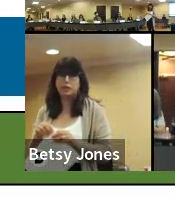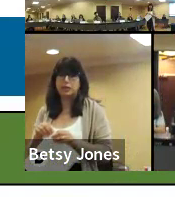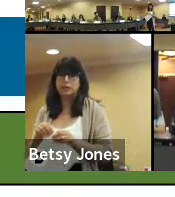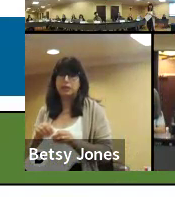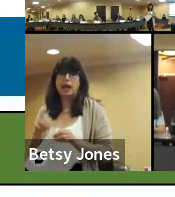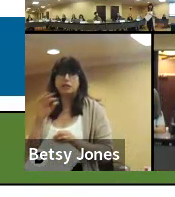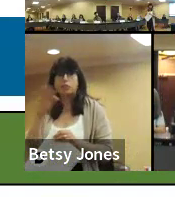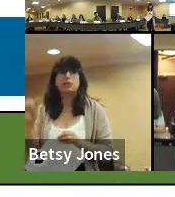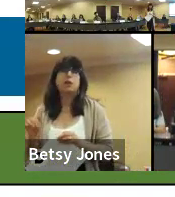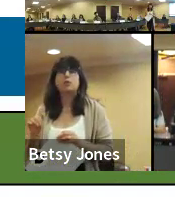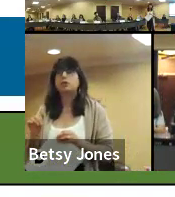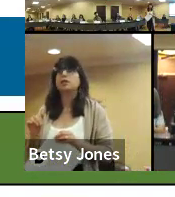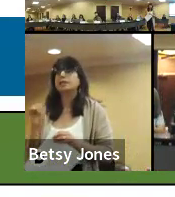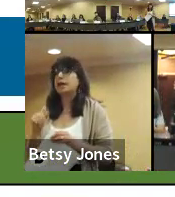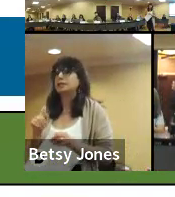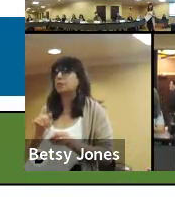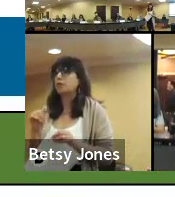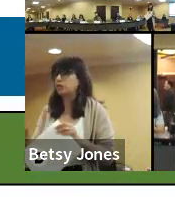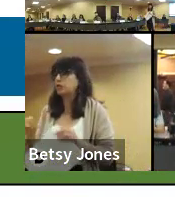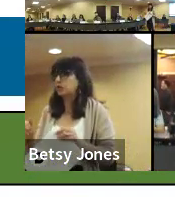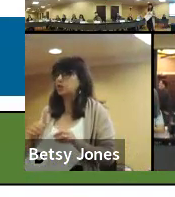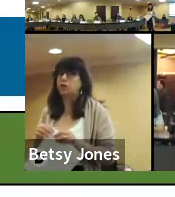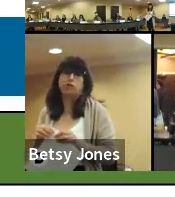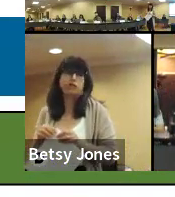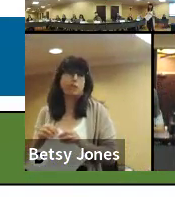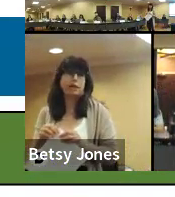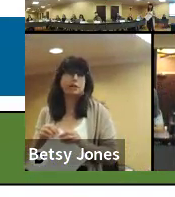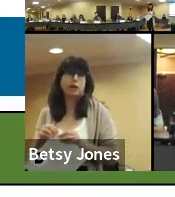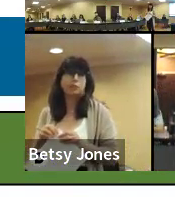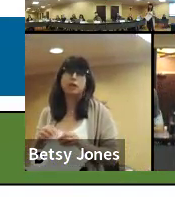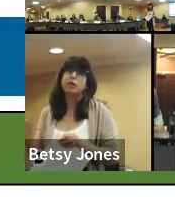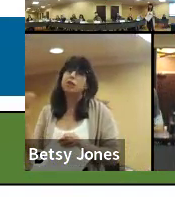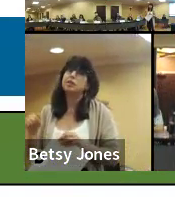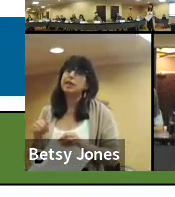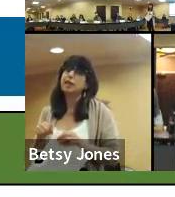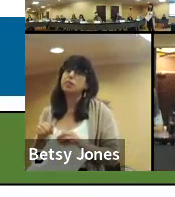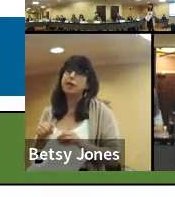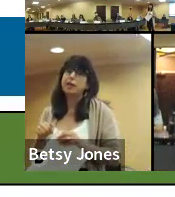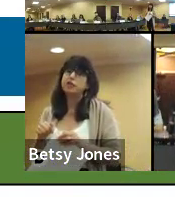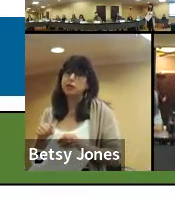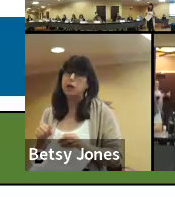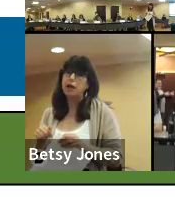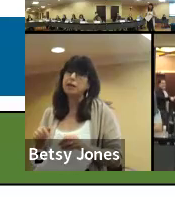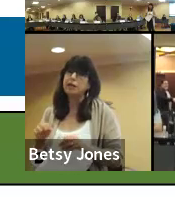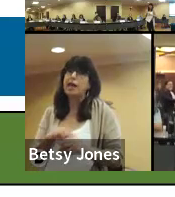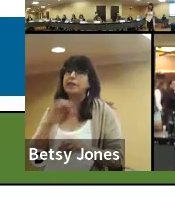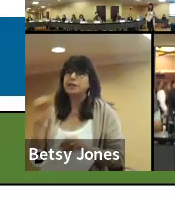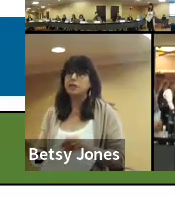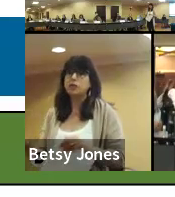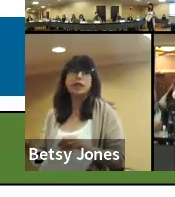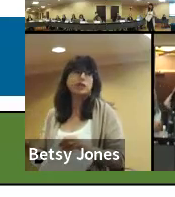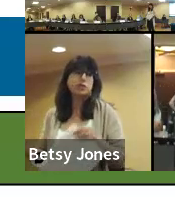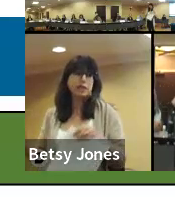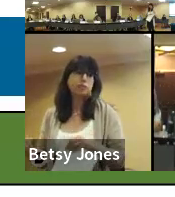and Kristen. And there'll be some opportunities to ask them questions and share your feedback as well. We'll take another break at 2 o'clock. And